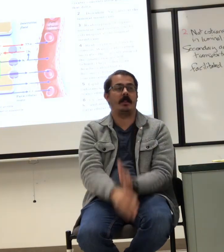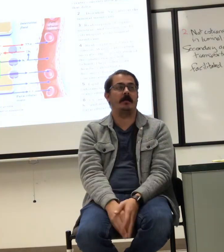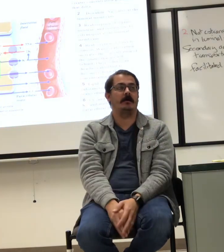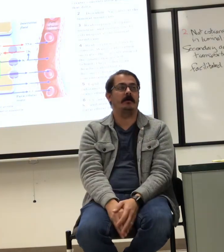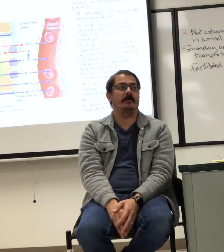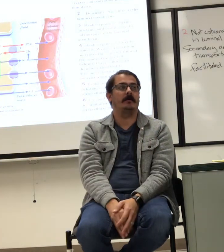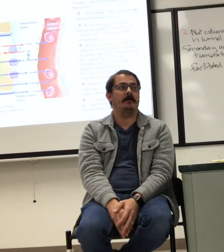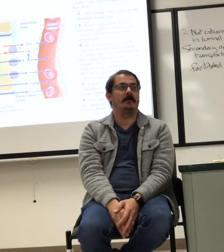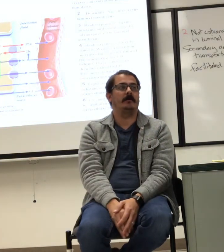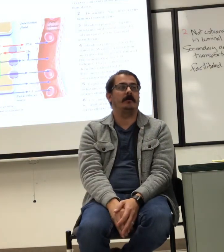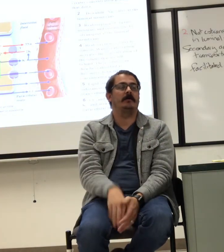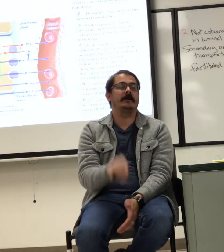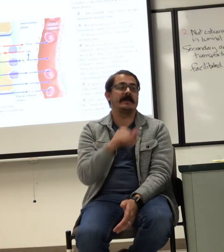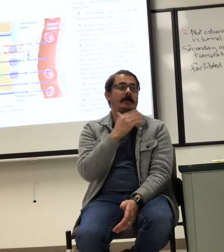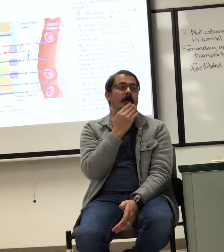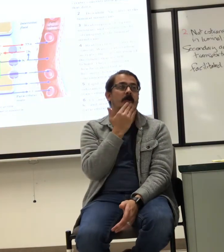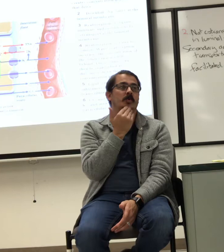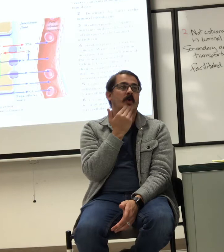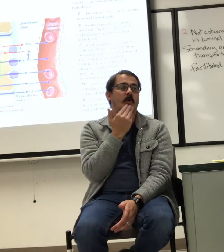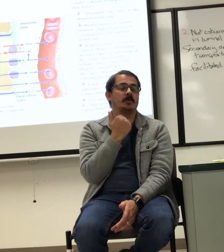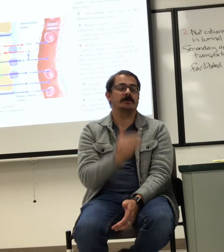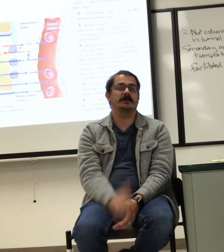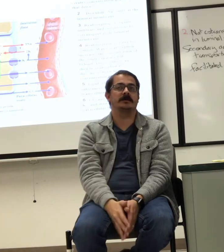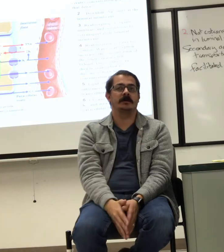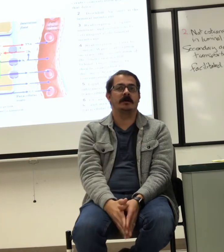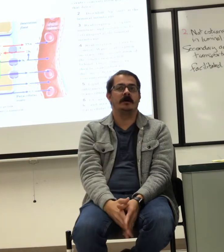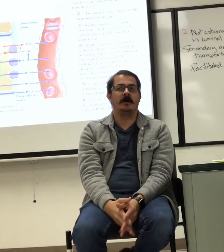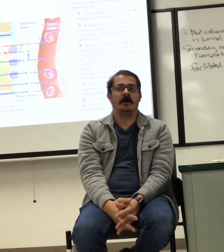say, for example, glucose.